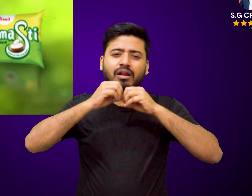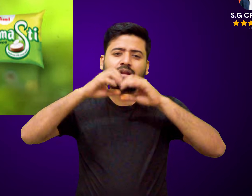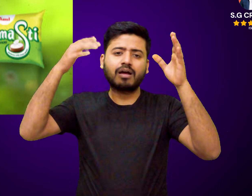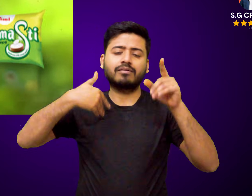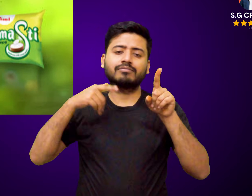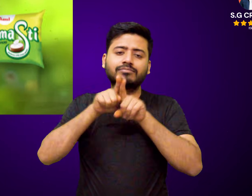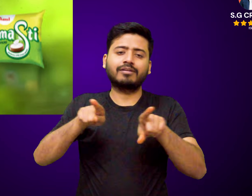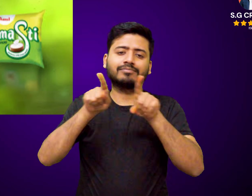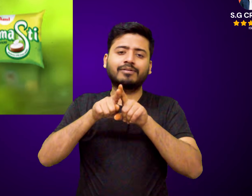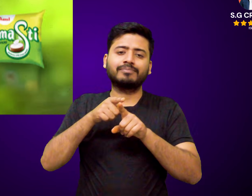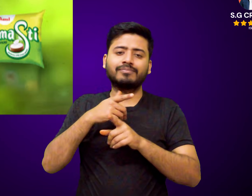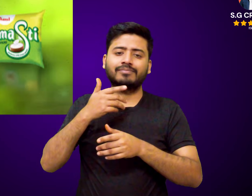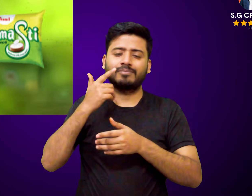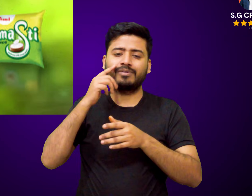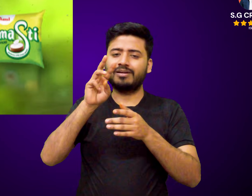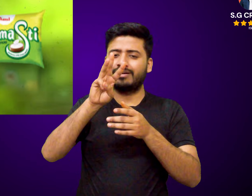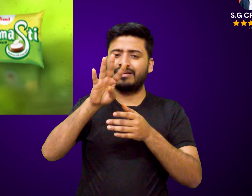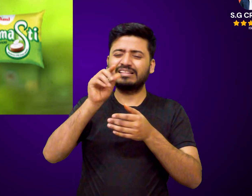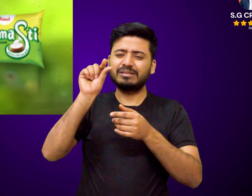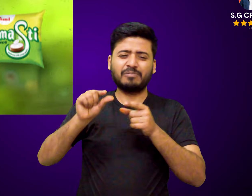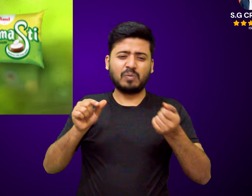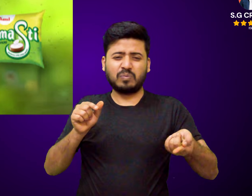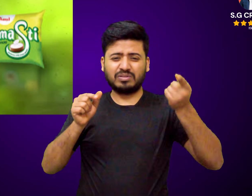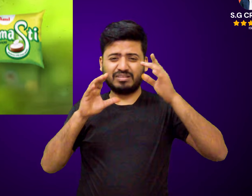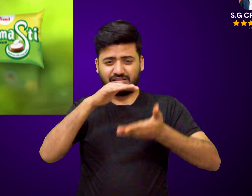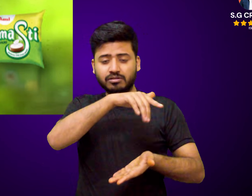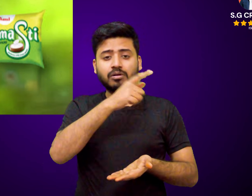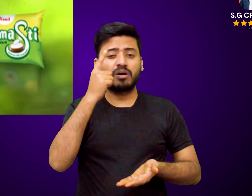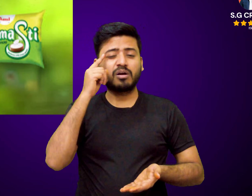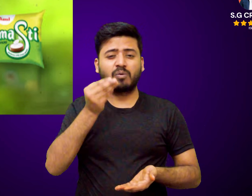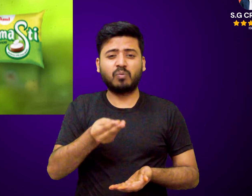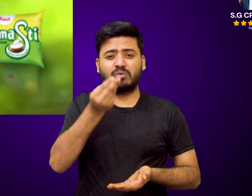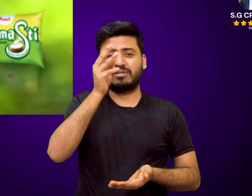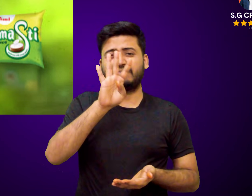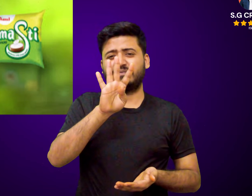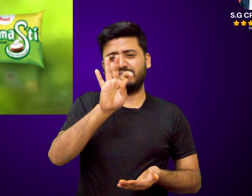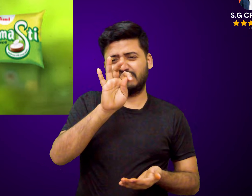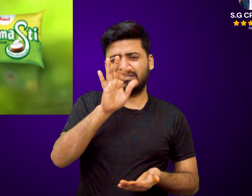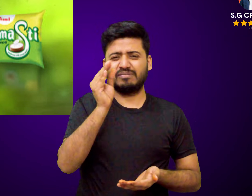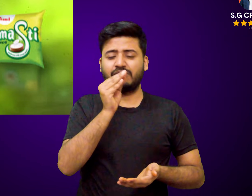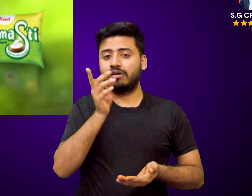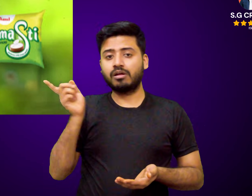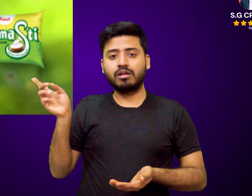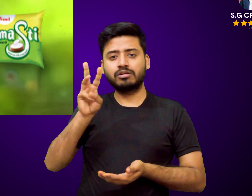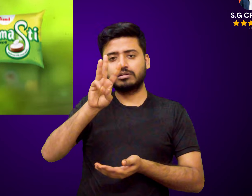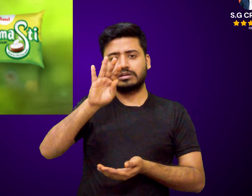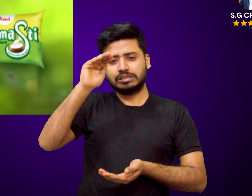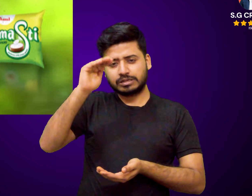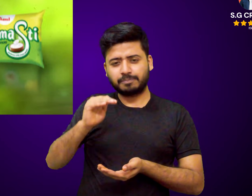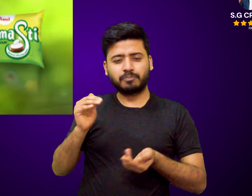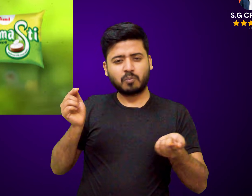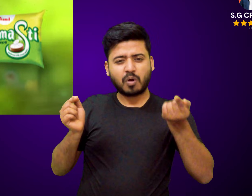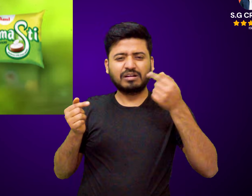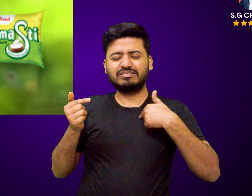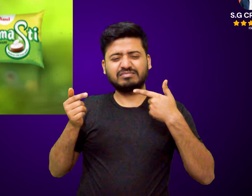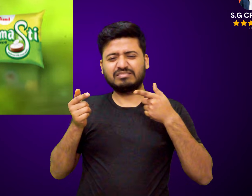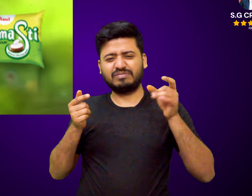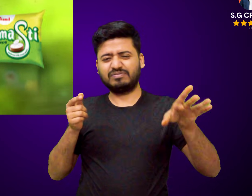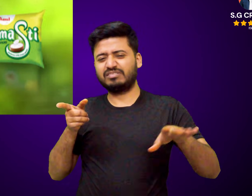sturdier packaging, which naturally offers better protection against temperature fluctuations. Since you are open to suggestions, would you